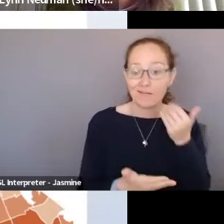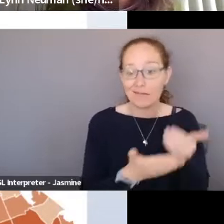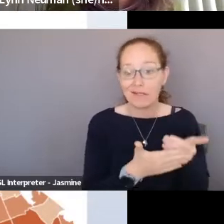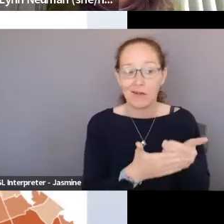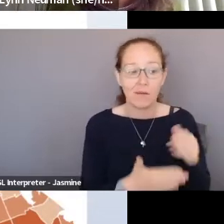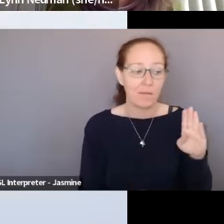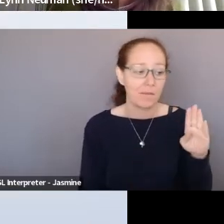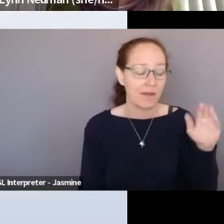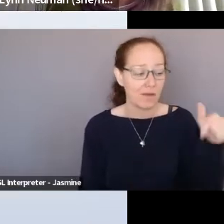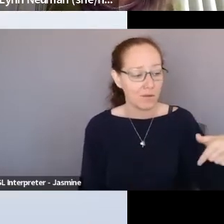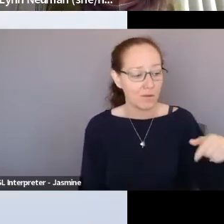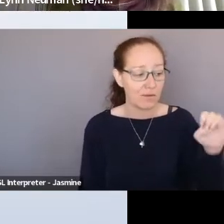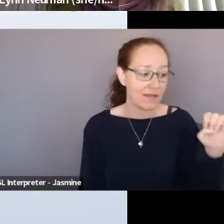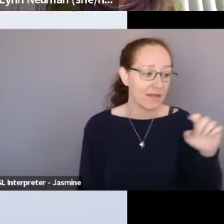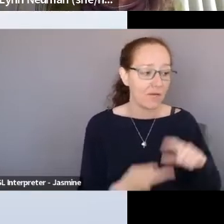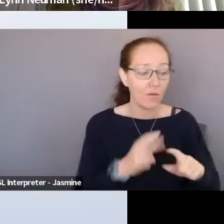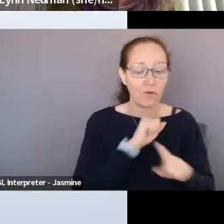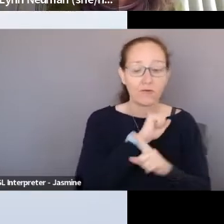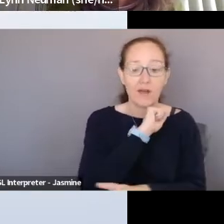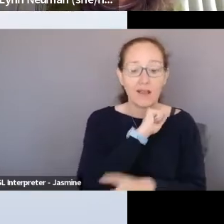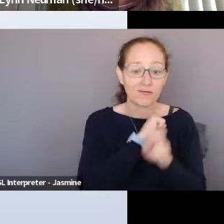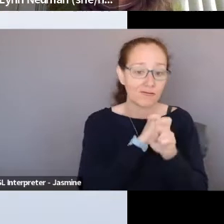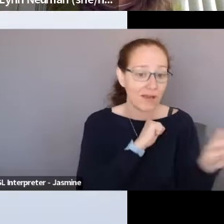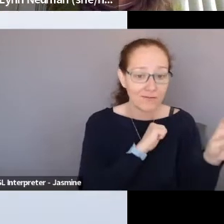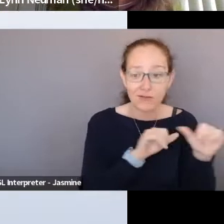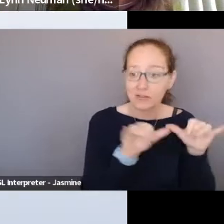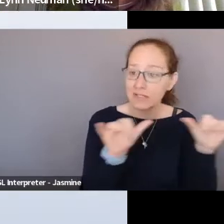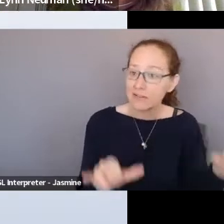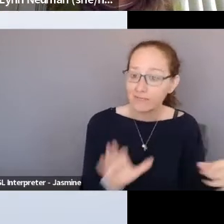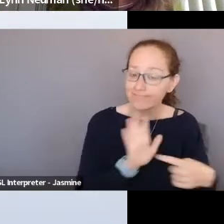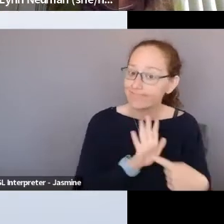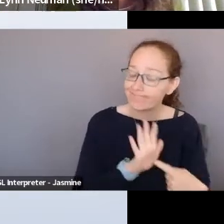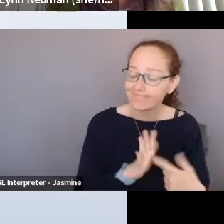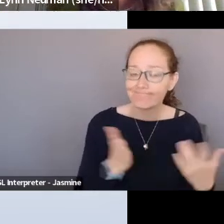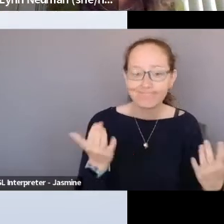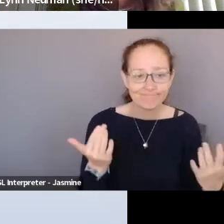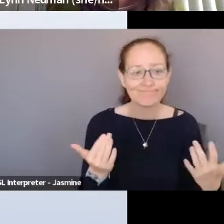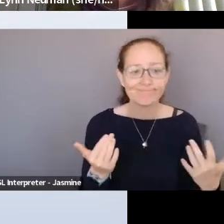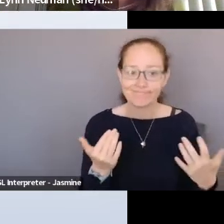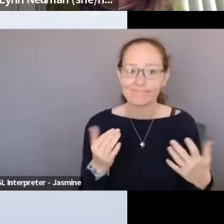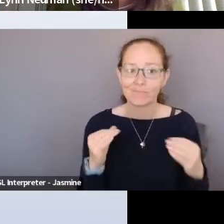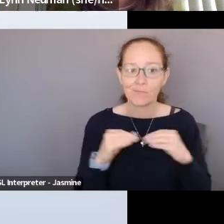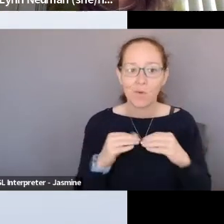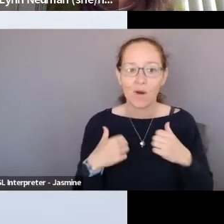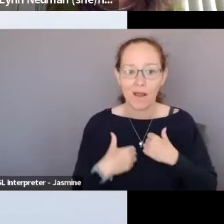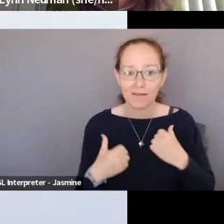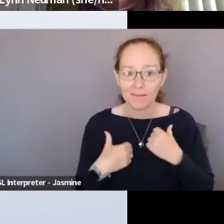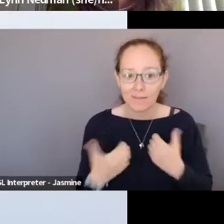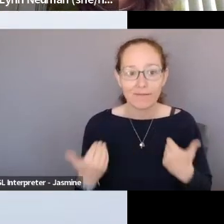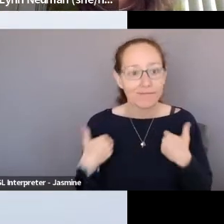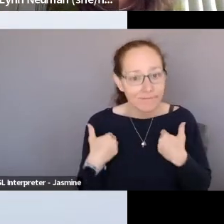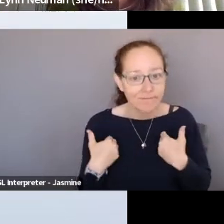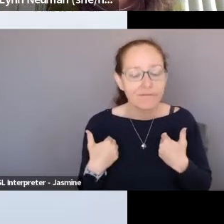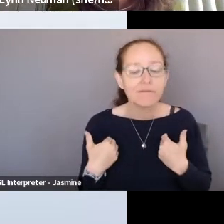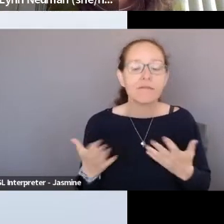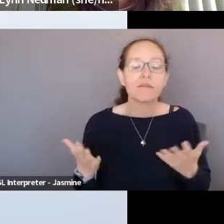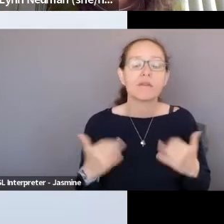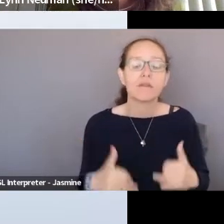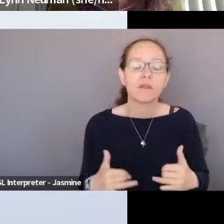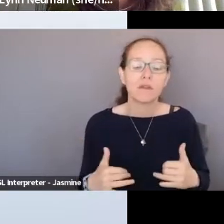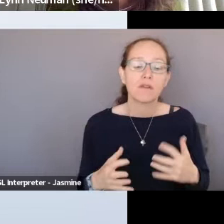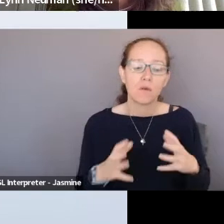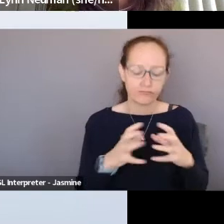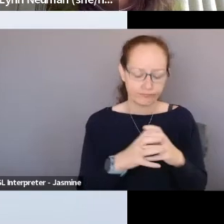slide. So what's missing? We've mentioned a few things that intersectionally relate to environmental justice